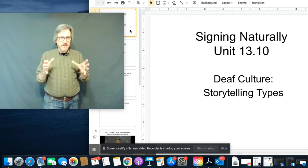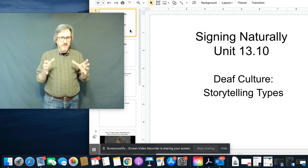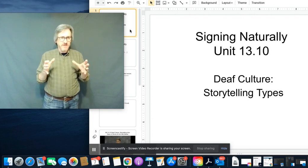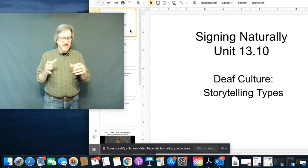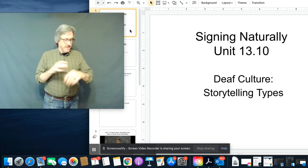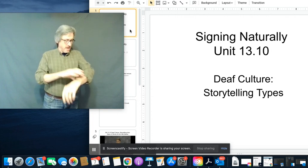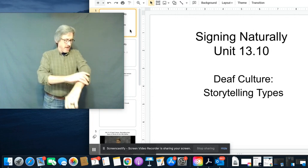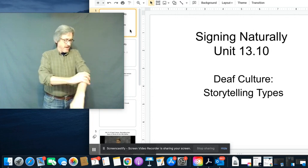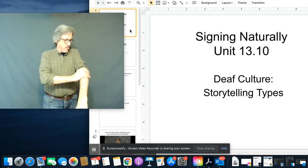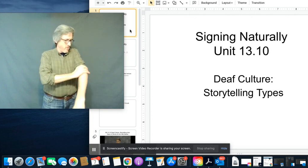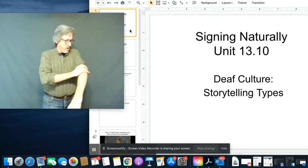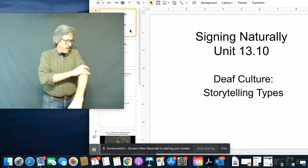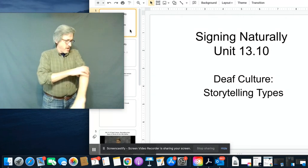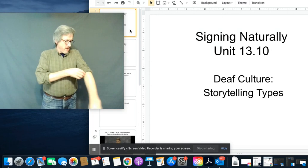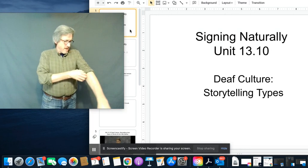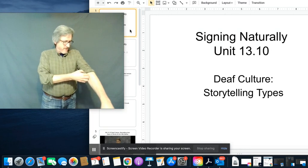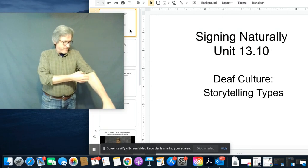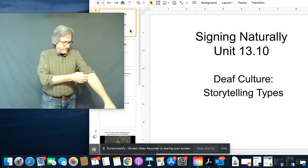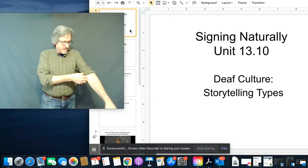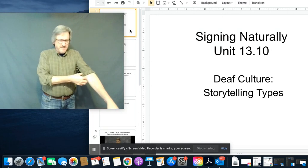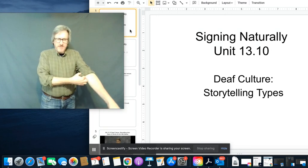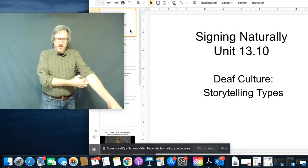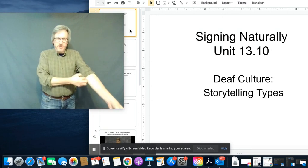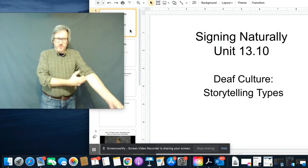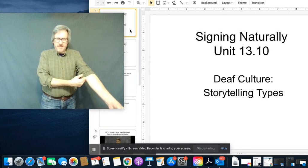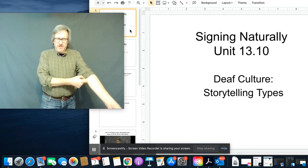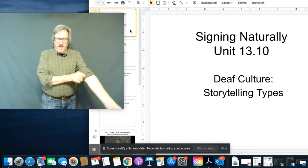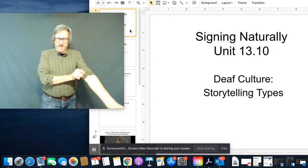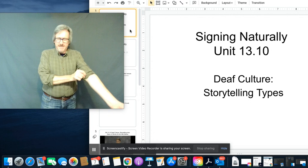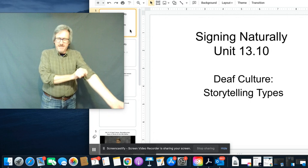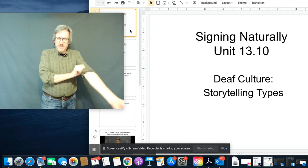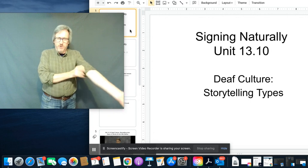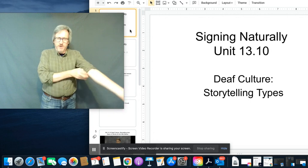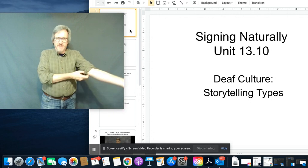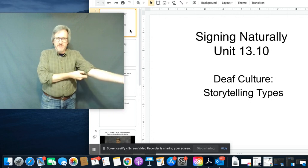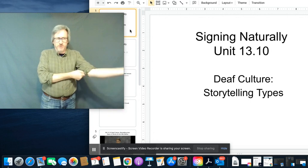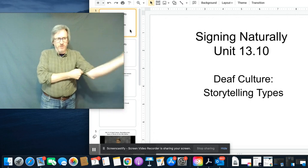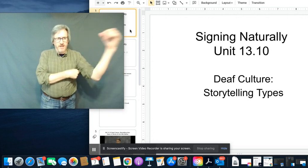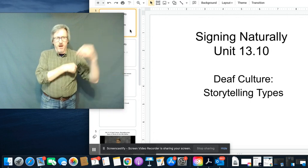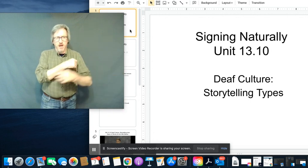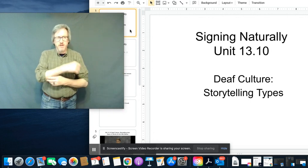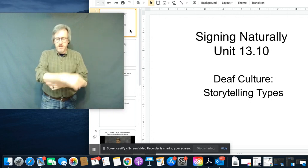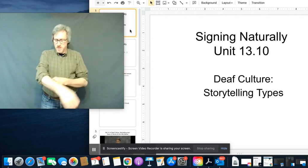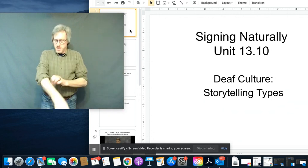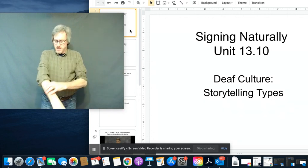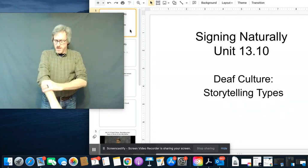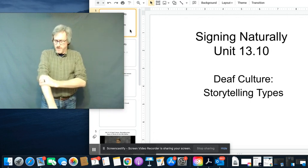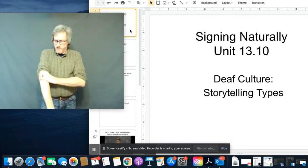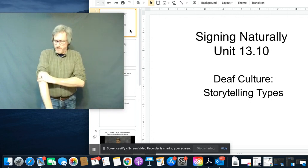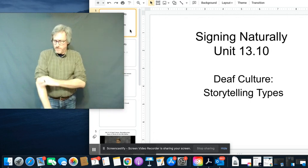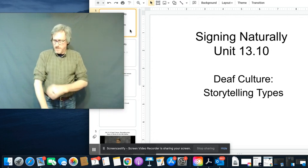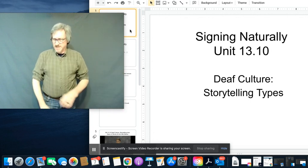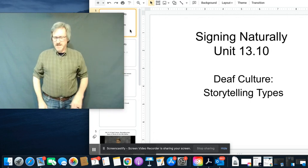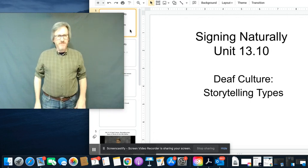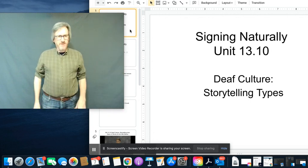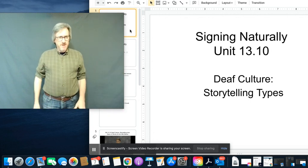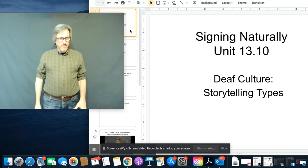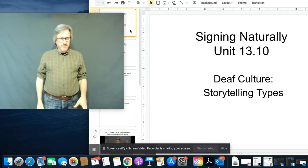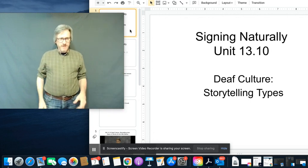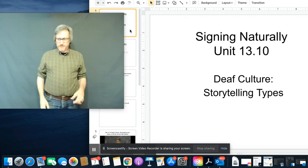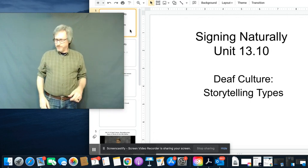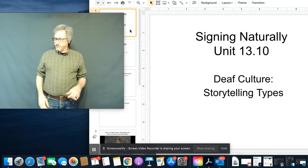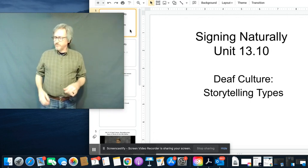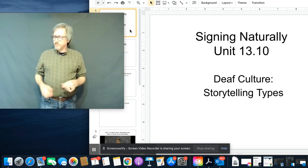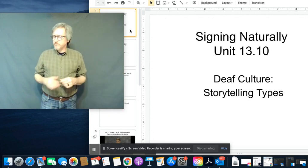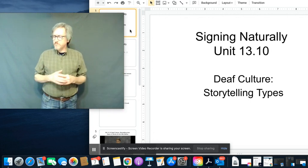seen some of this. I know some teachers will teach ABC stories early on as kind of a